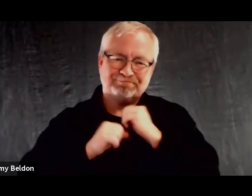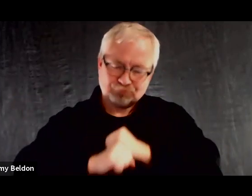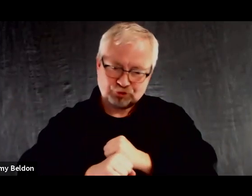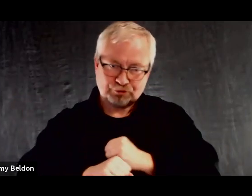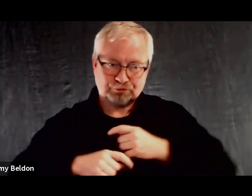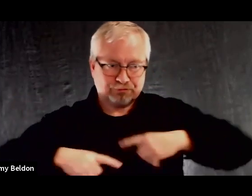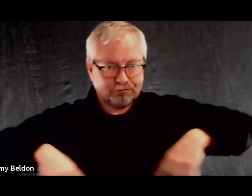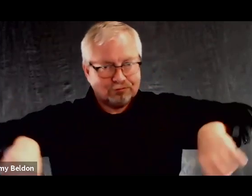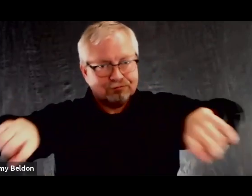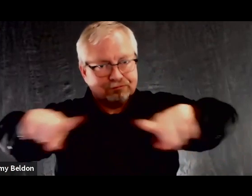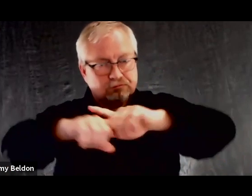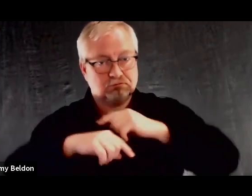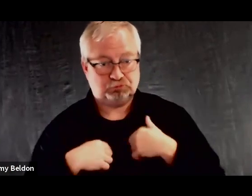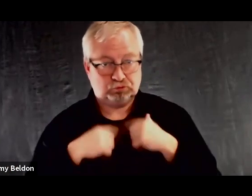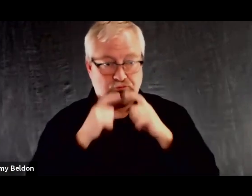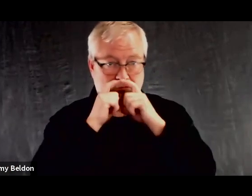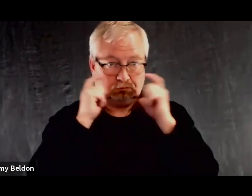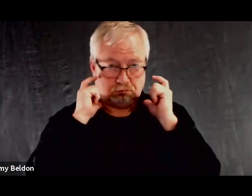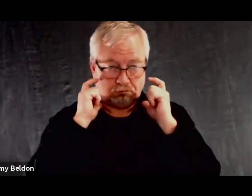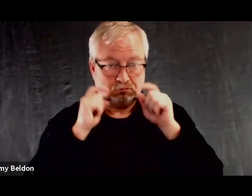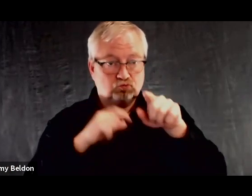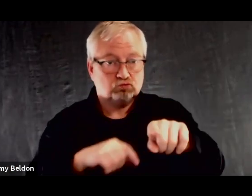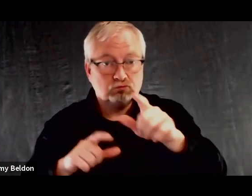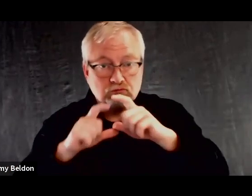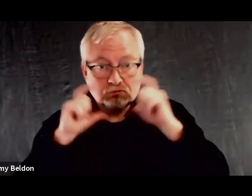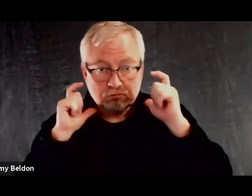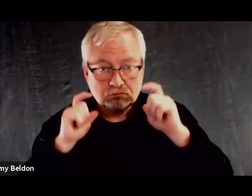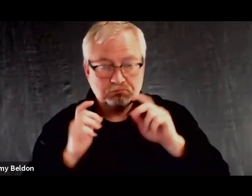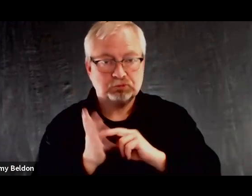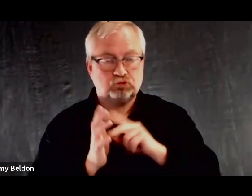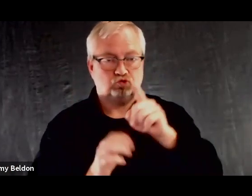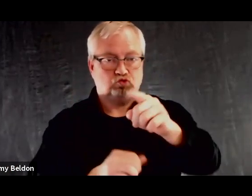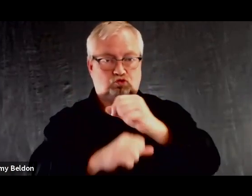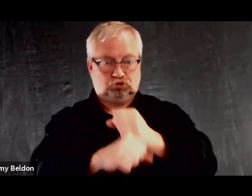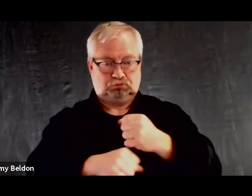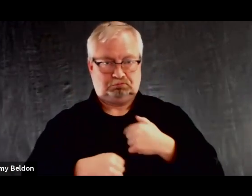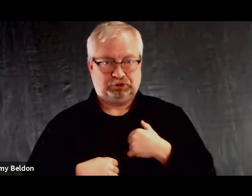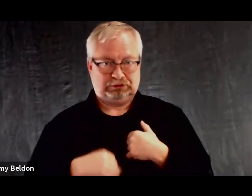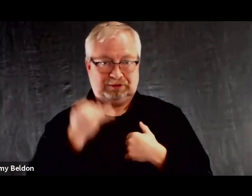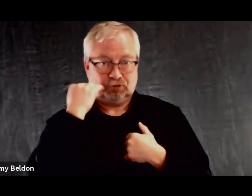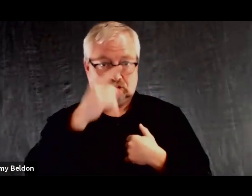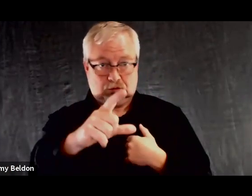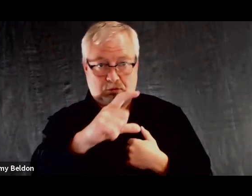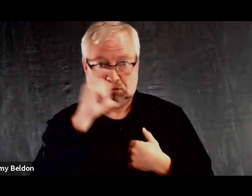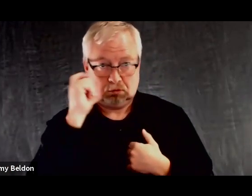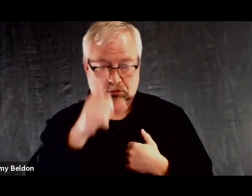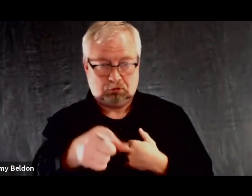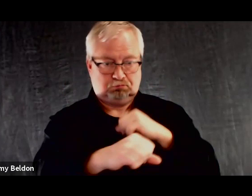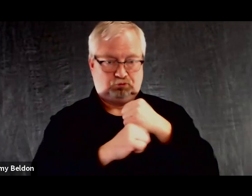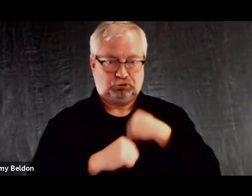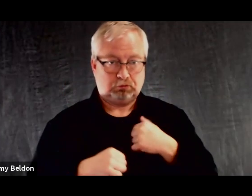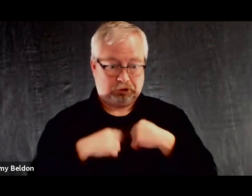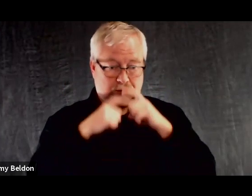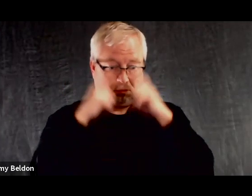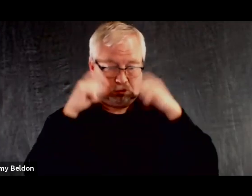you're protecting me if you're wearing a mask. So I do think when we're in especially in situations where